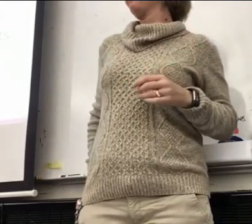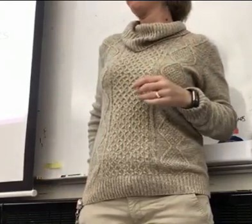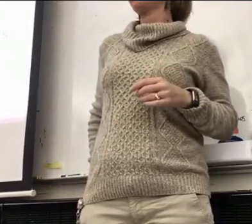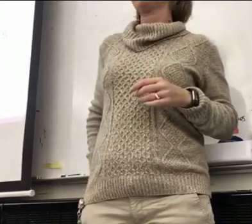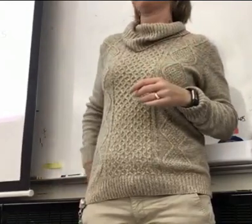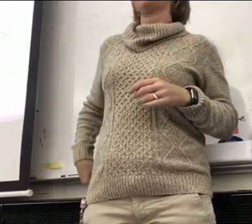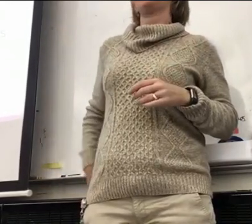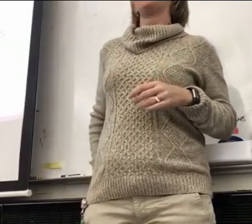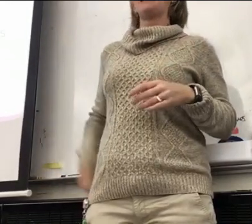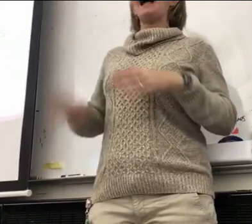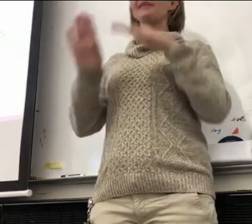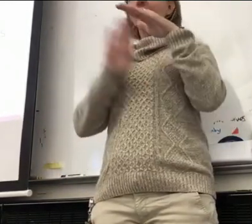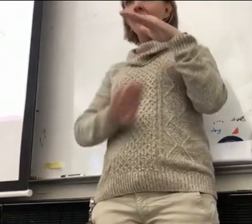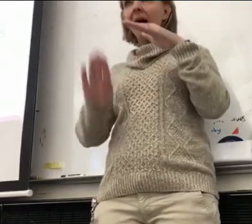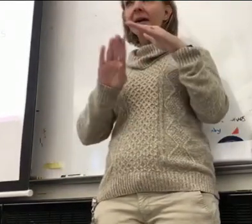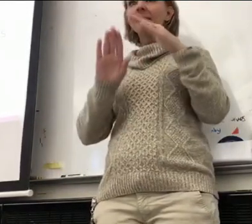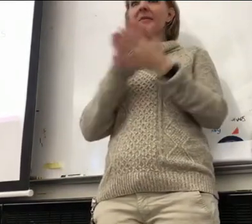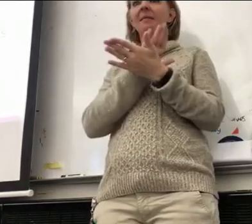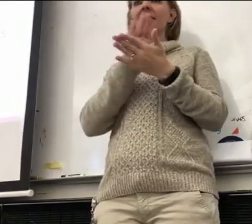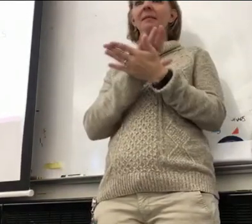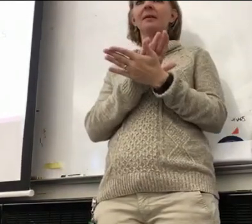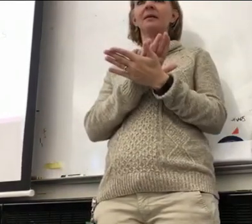And at the bottom of this paper,